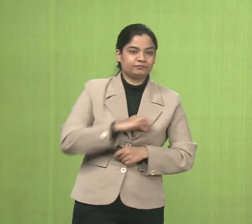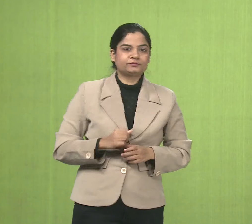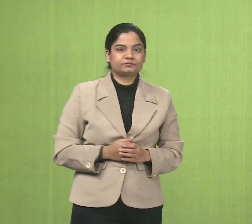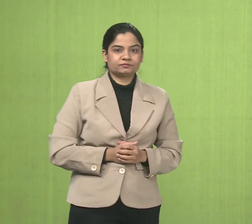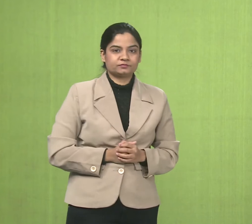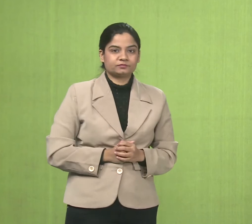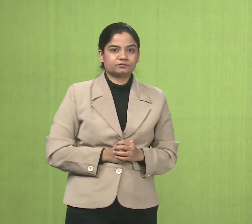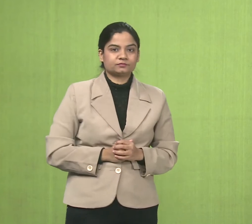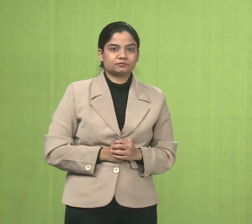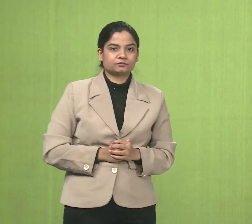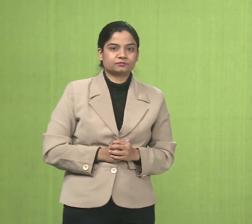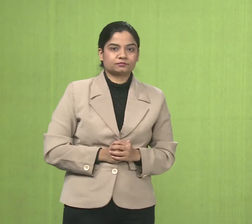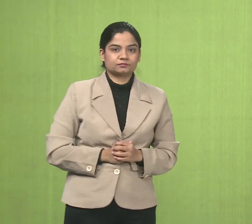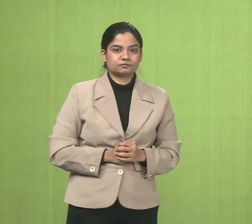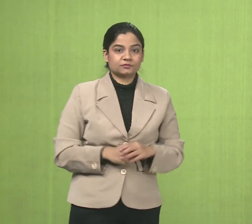Benefit and losing.